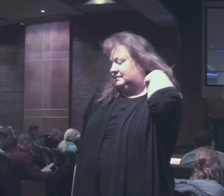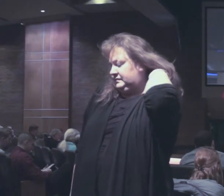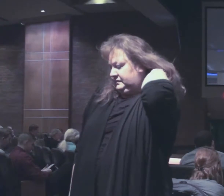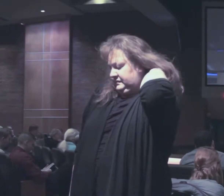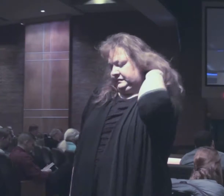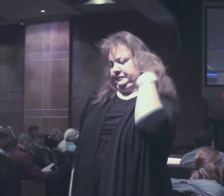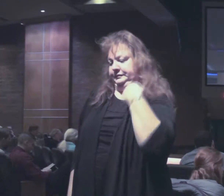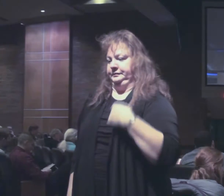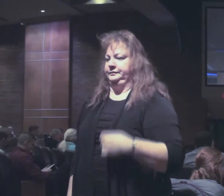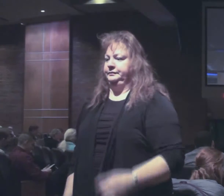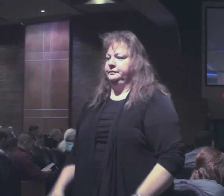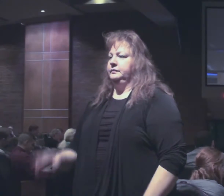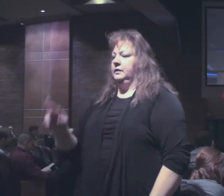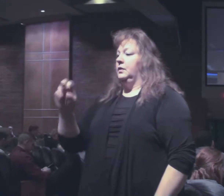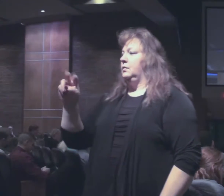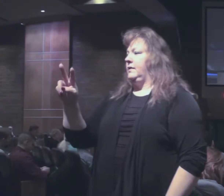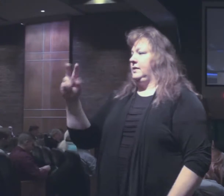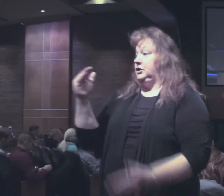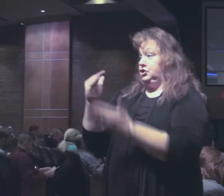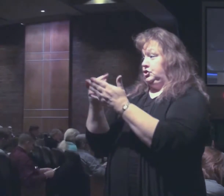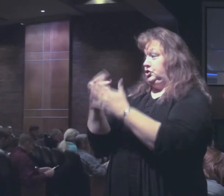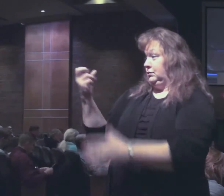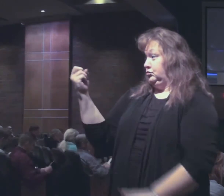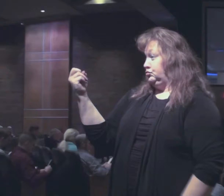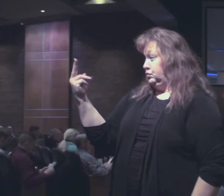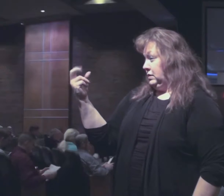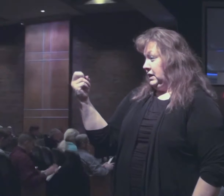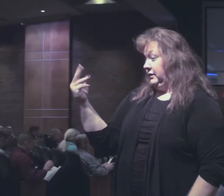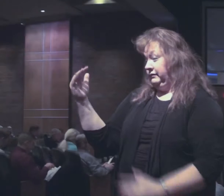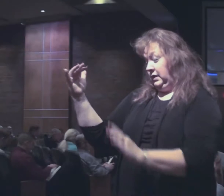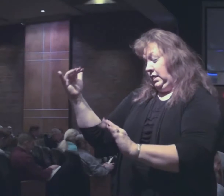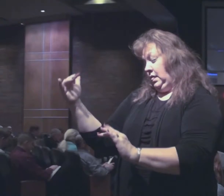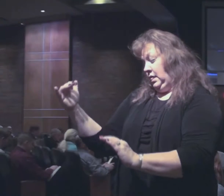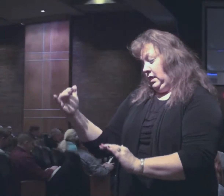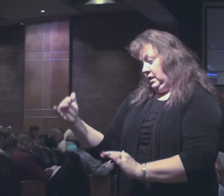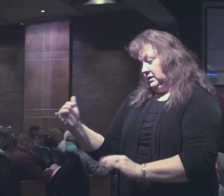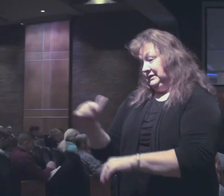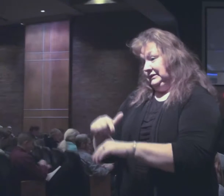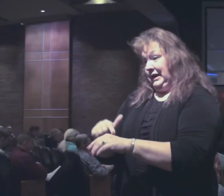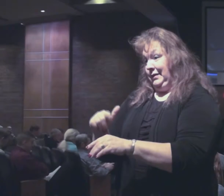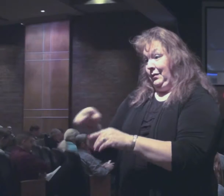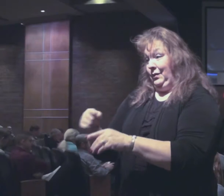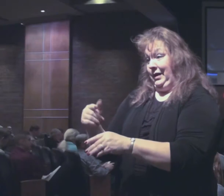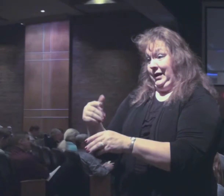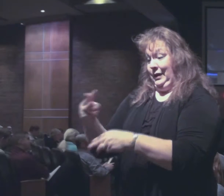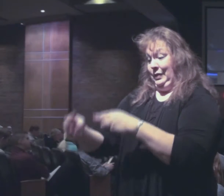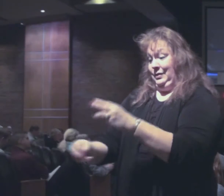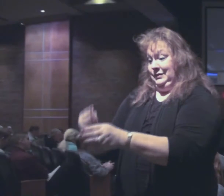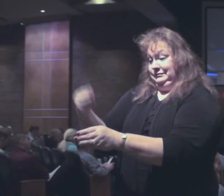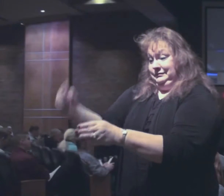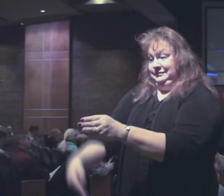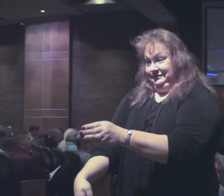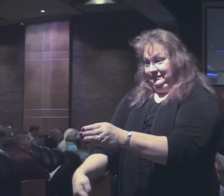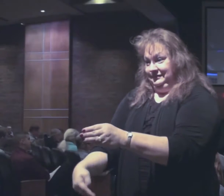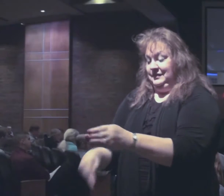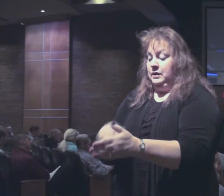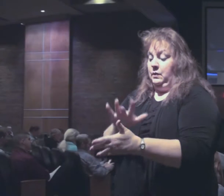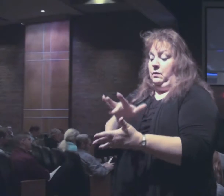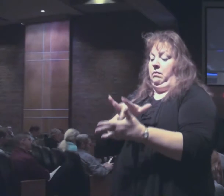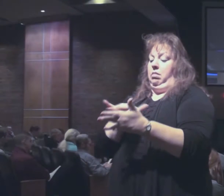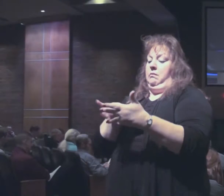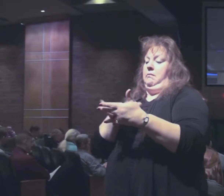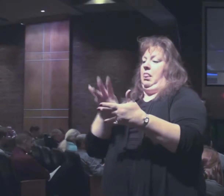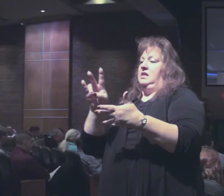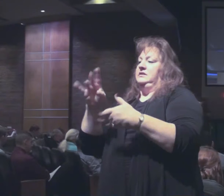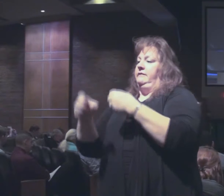Revelation chapter 12. Here we're getting now down toward the end time, the middle of the coming 7-year